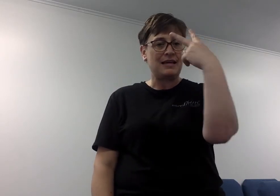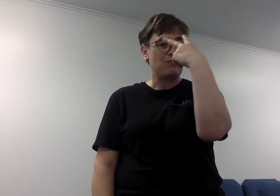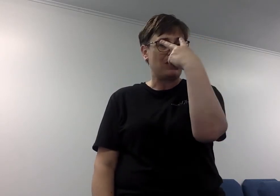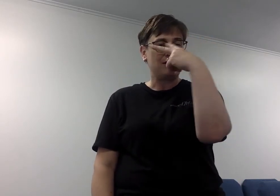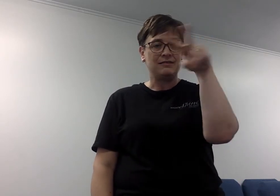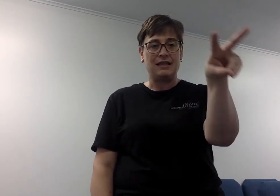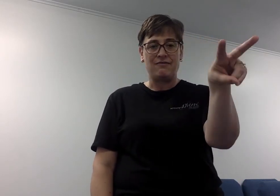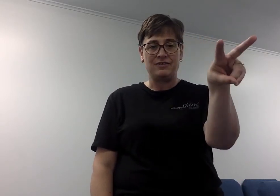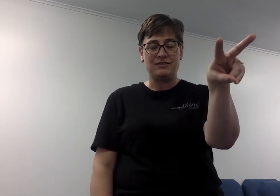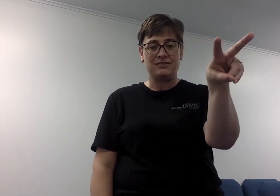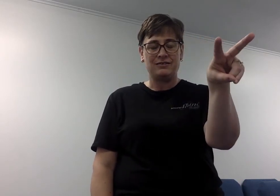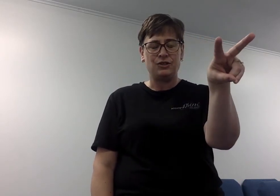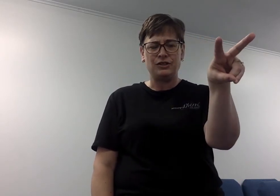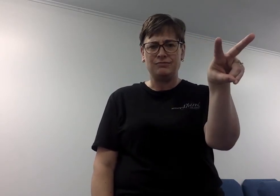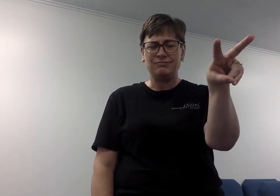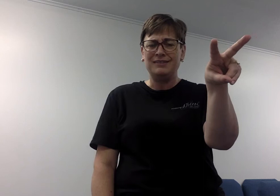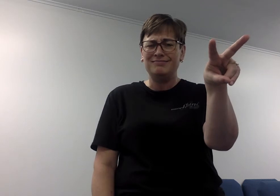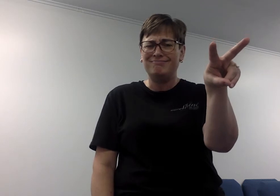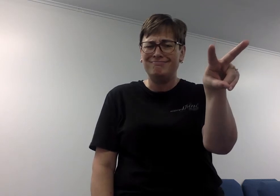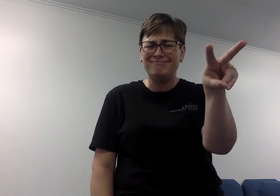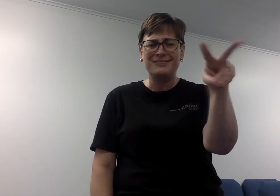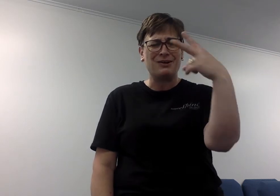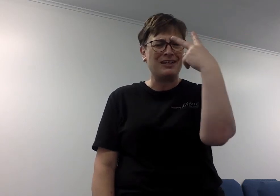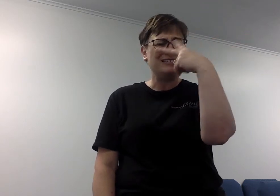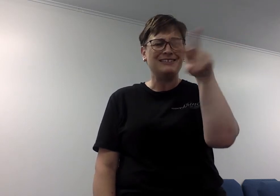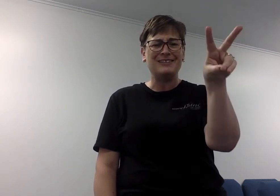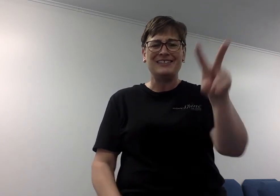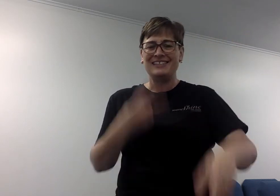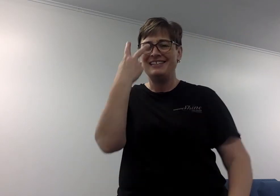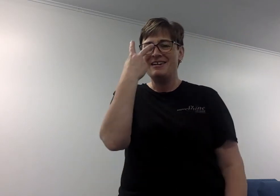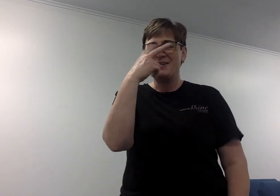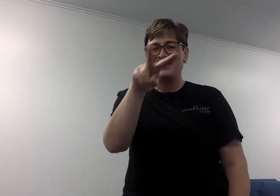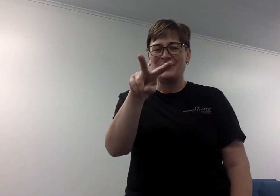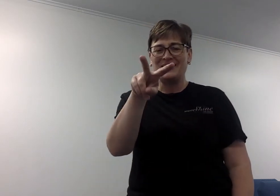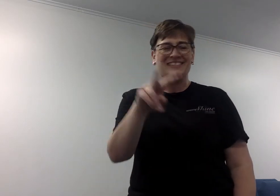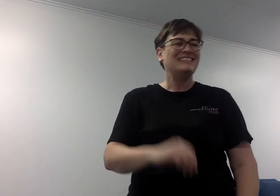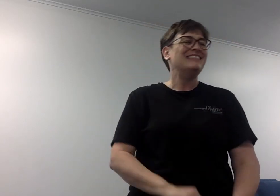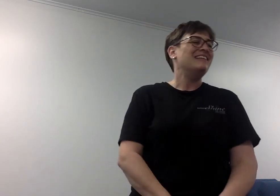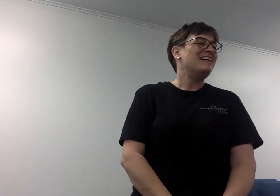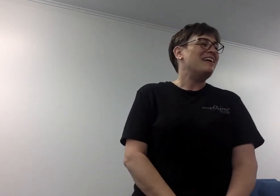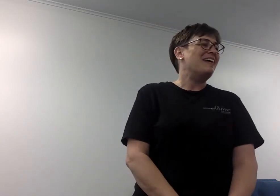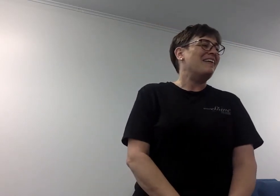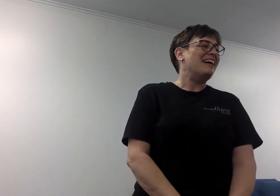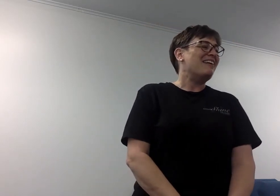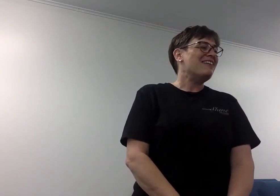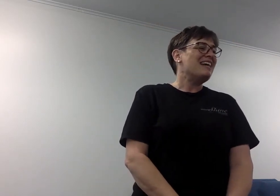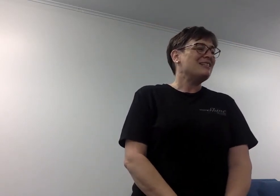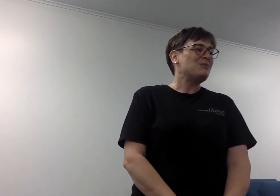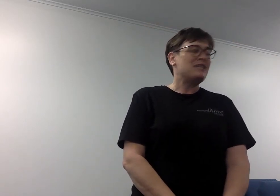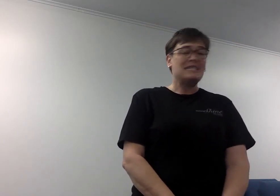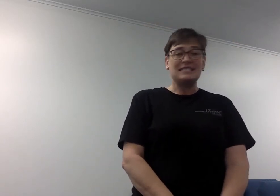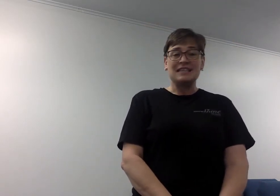way. Left. Look. Sorry. Look. All right. Our next one is